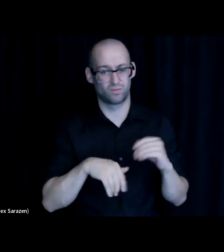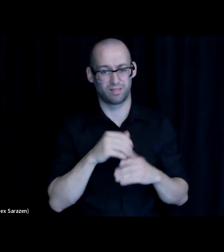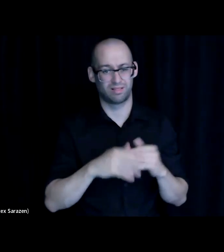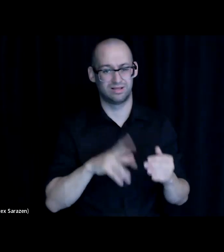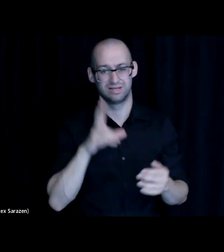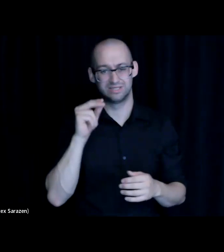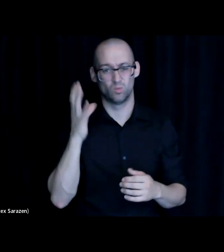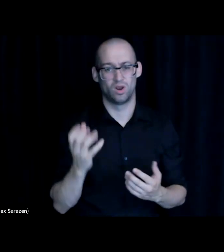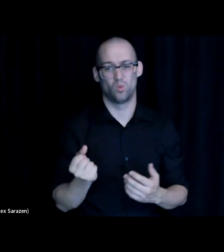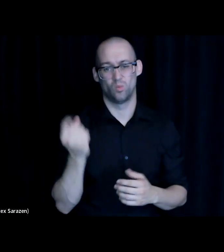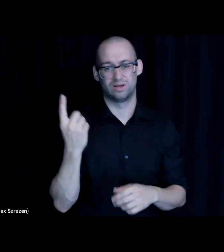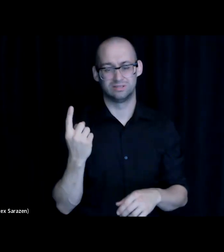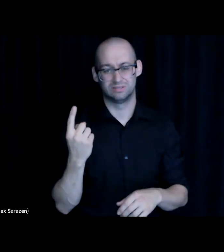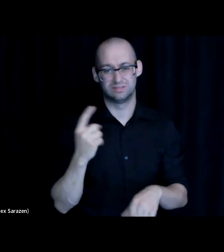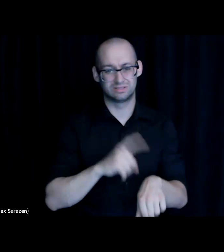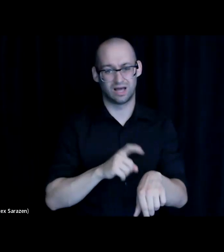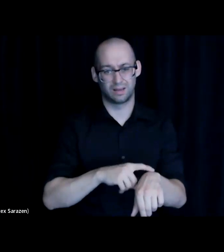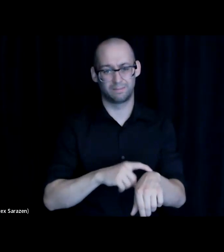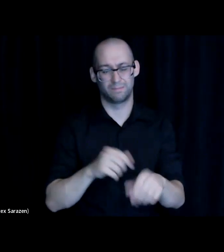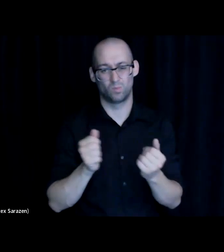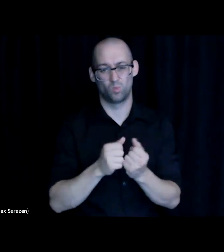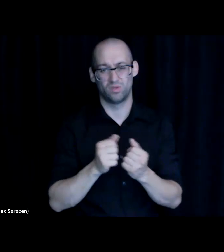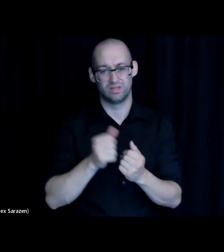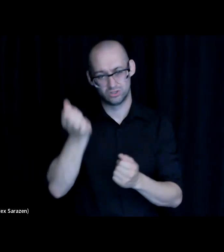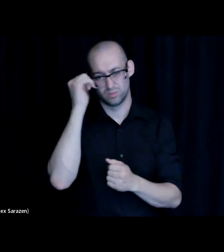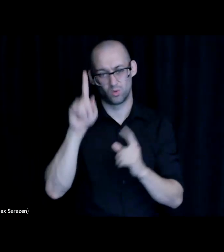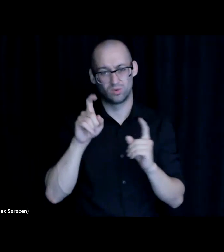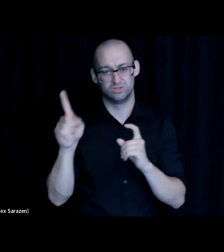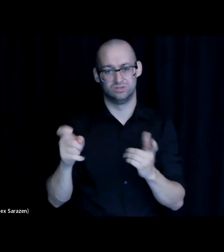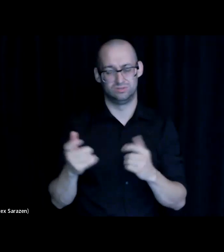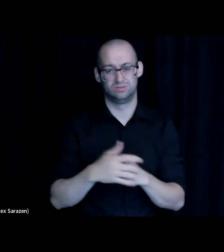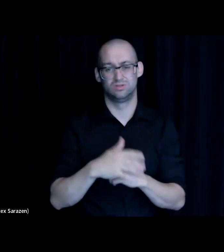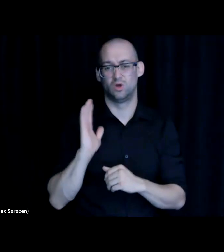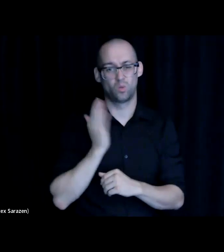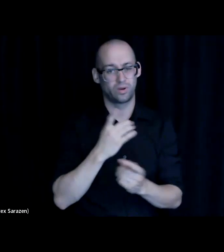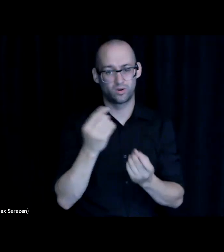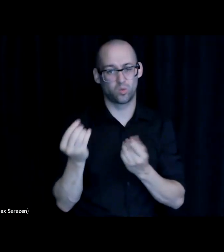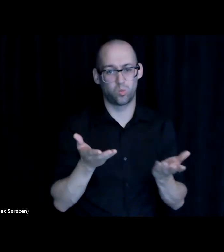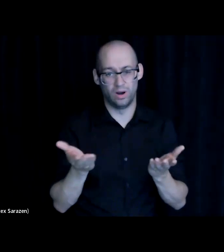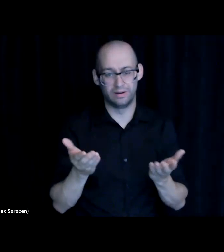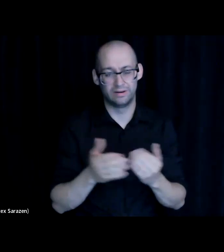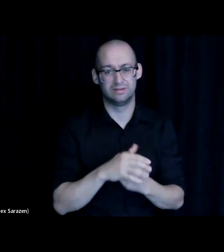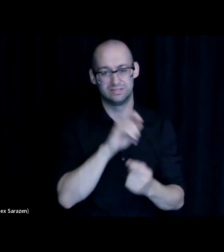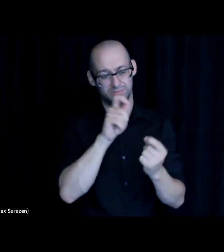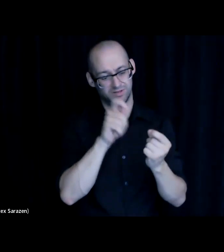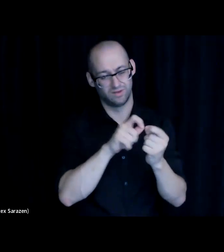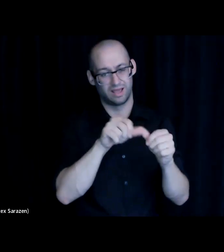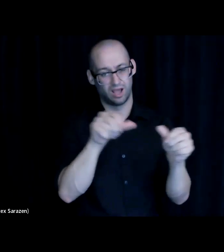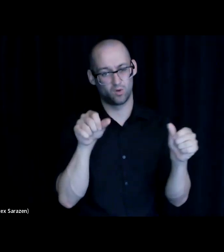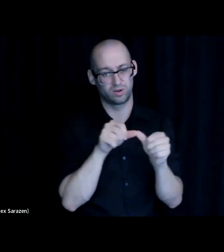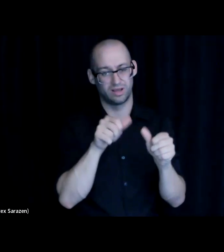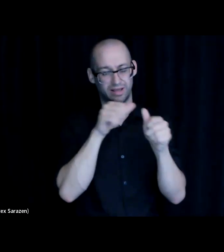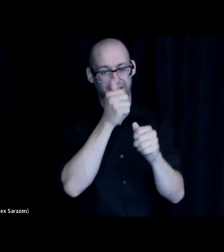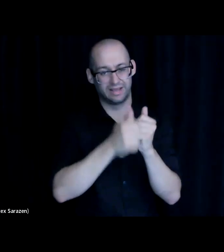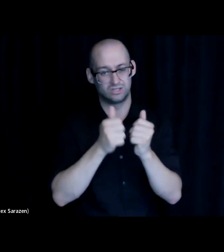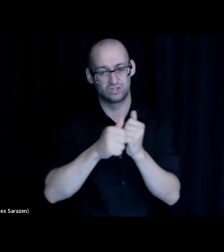want to waste a full-time staff member's time with what they thought was a dumb question. So what we did is we set up specifically an area at each of our